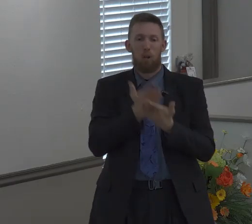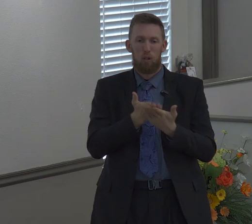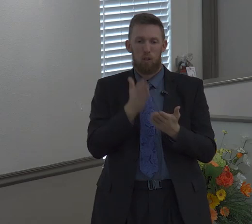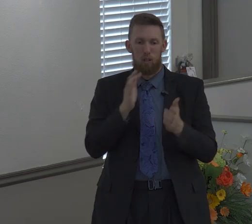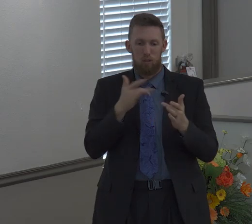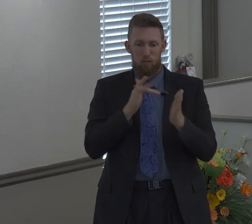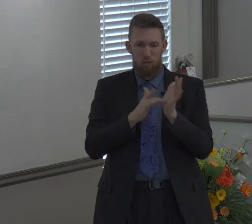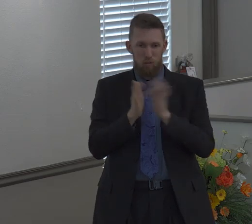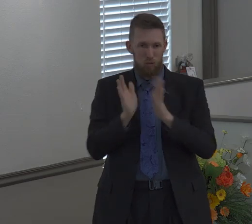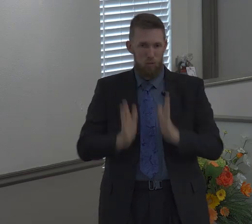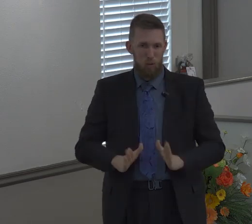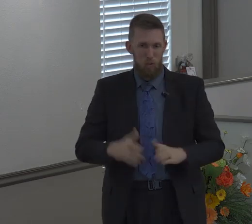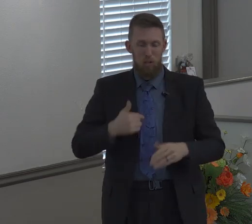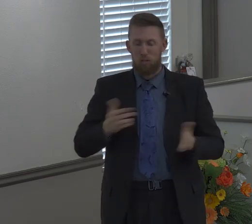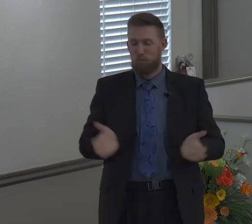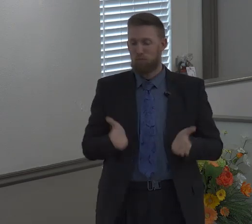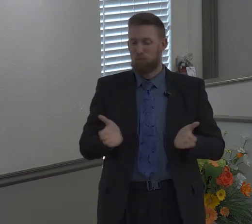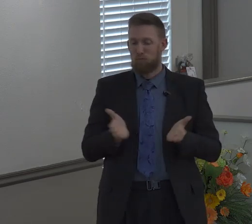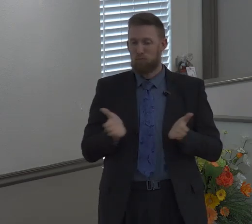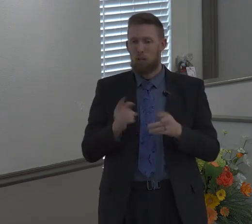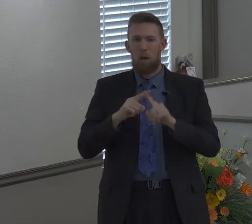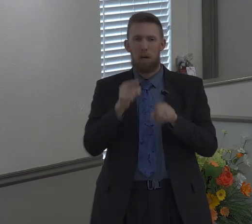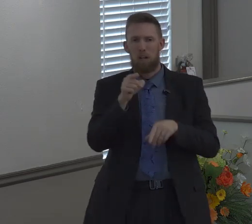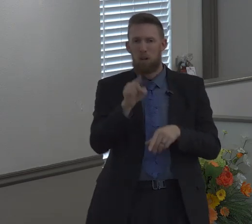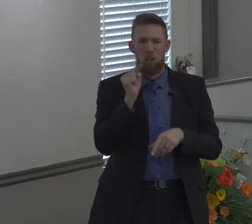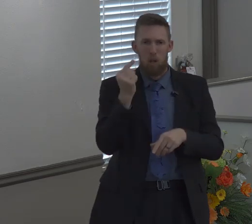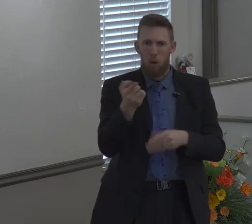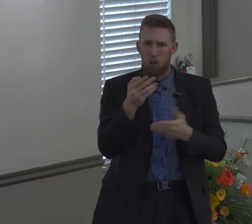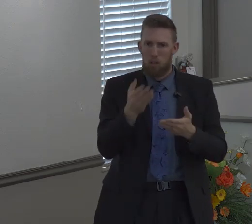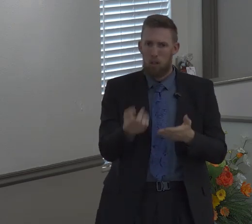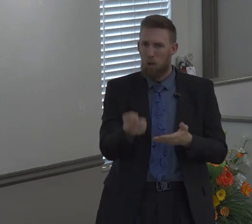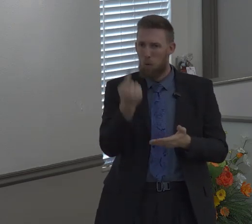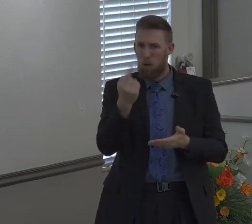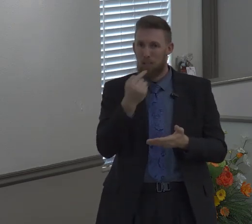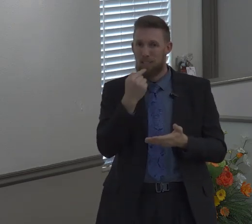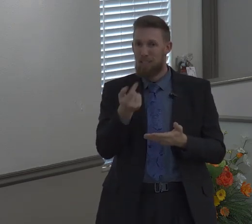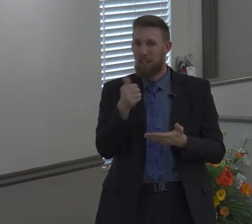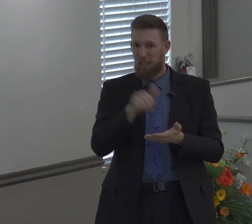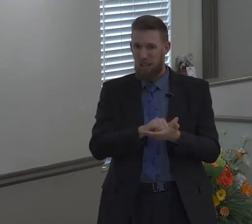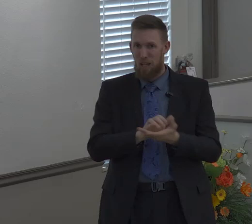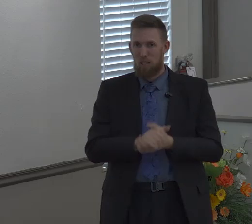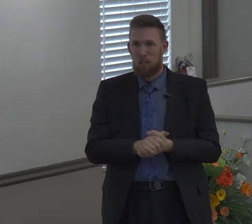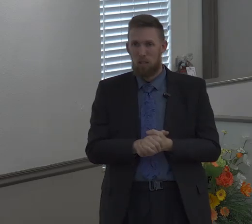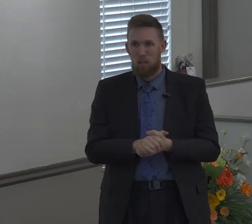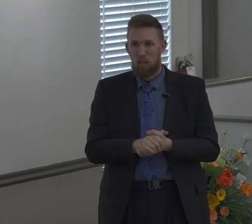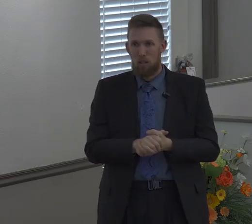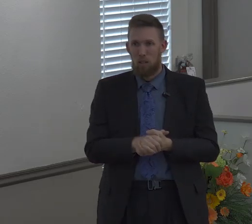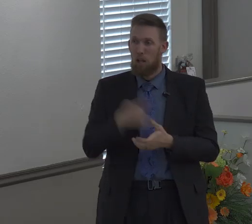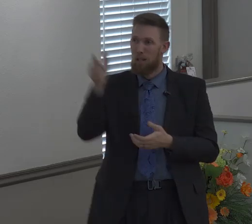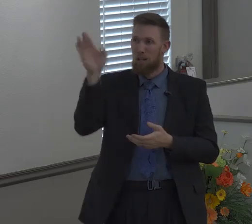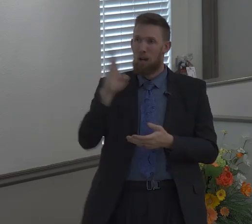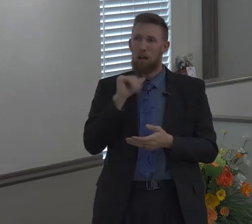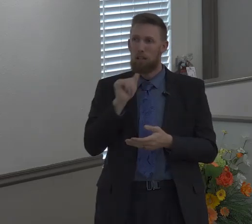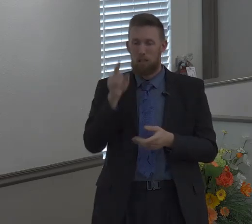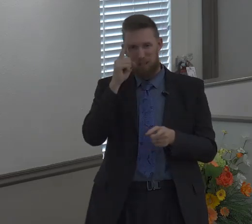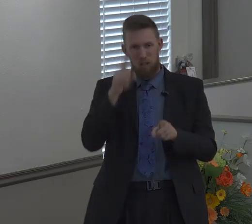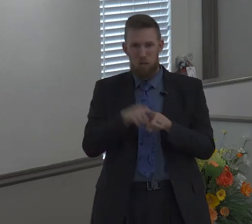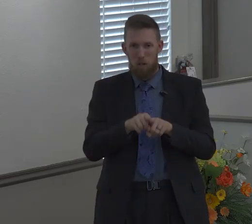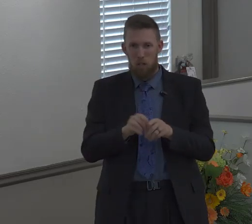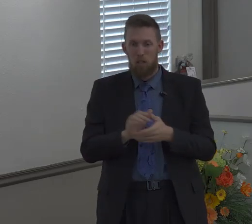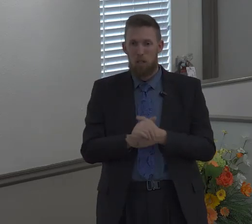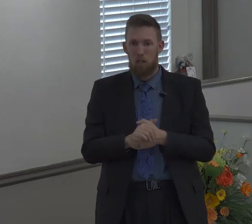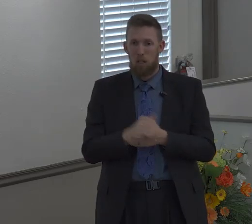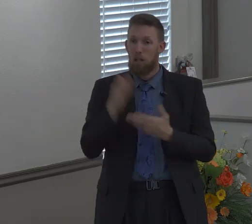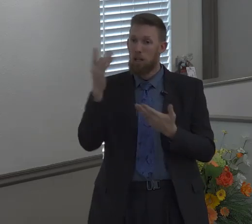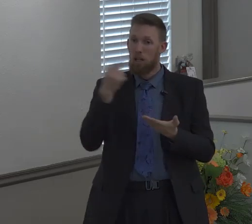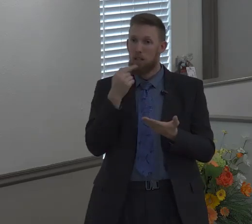I'm a good Christian. I'm a good Christian. Guess what? You're the only one saying it. Because God ain't saying it. God says